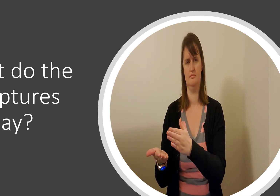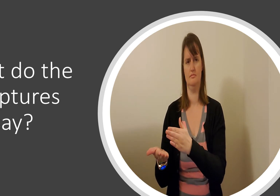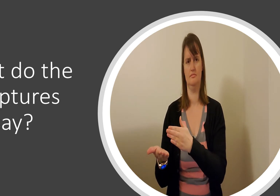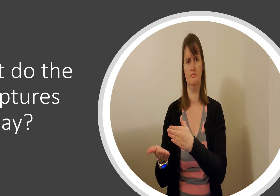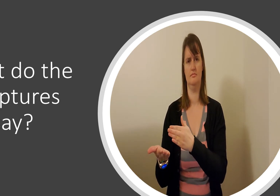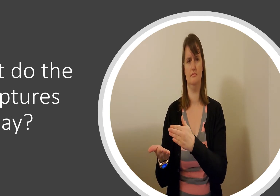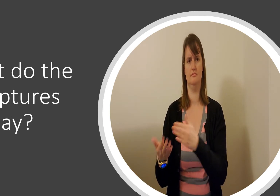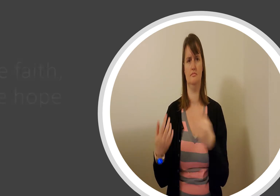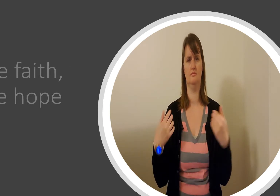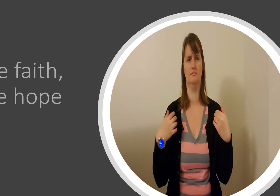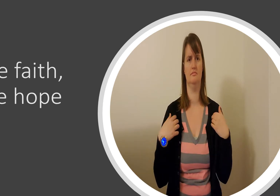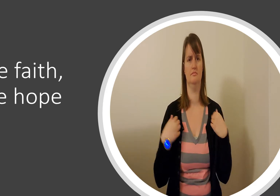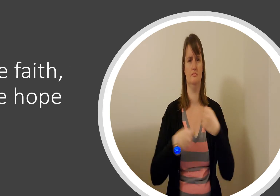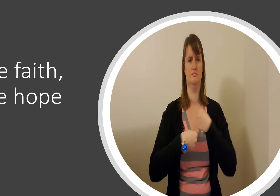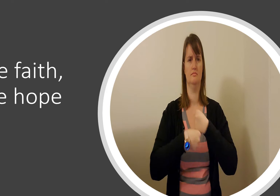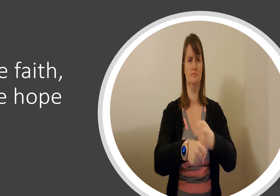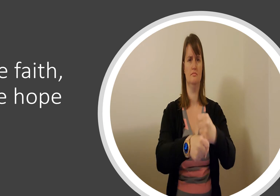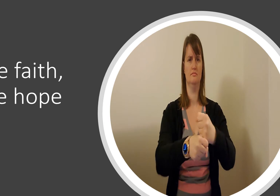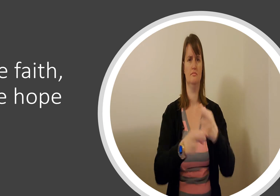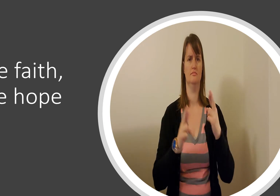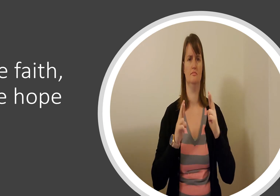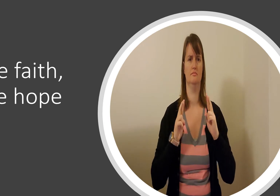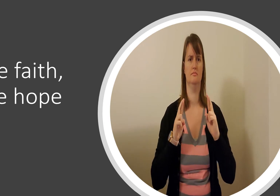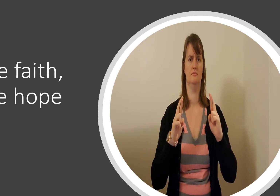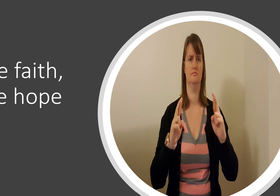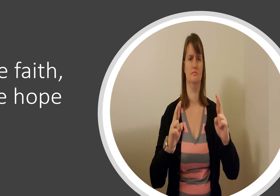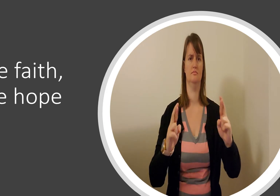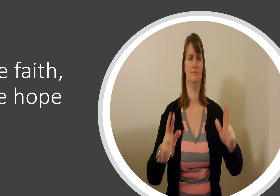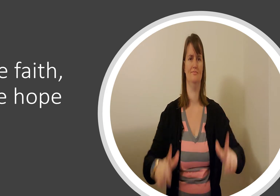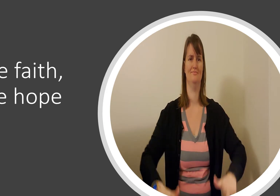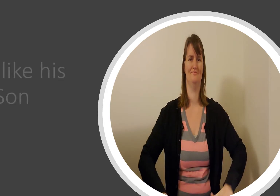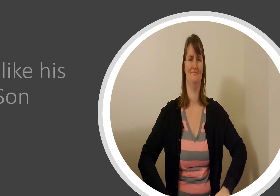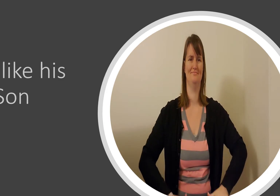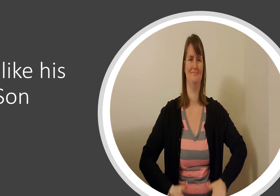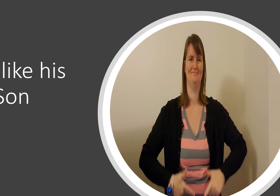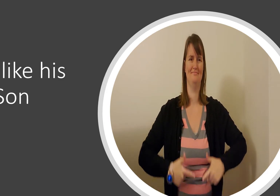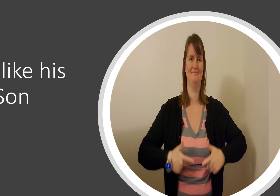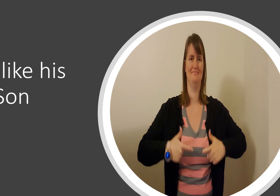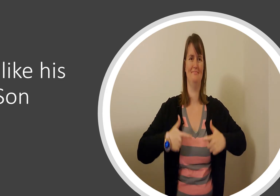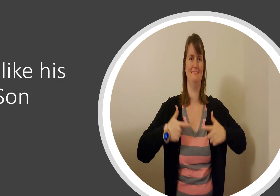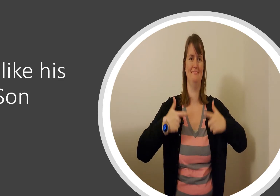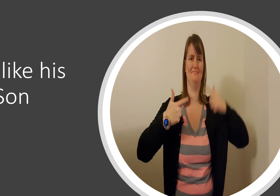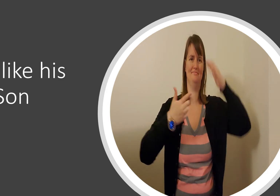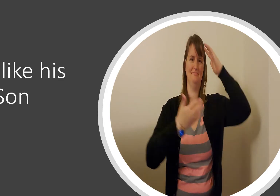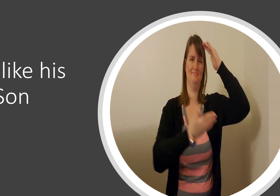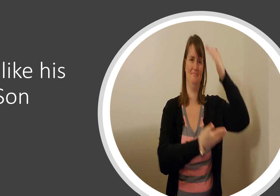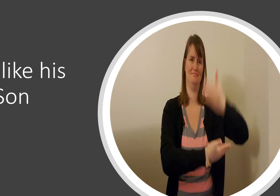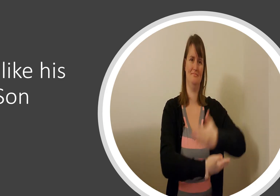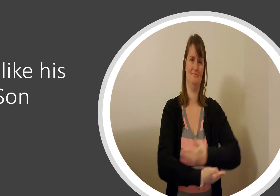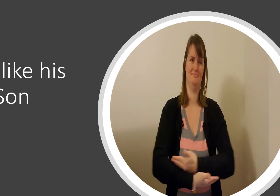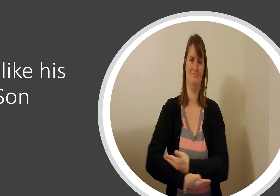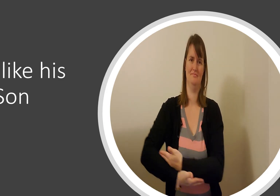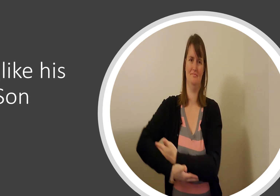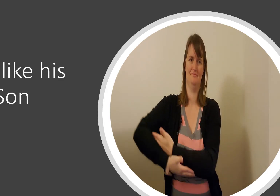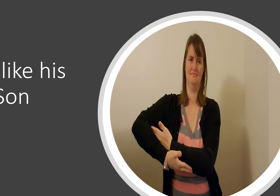say? Have faith, have hope, live like